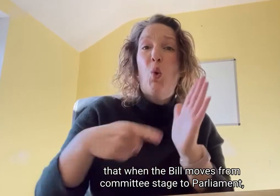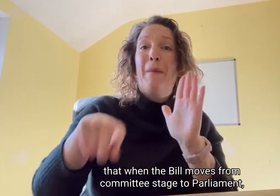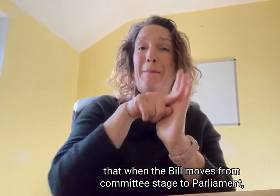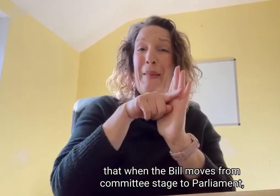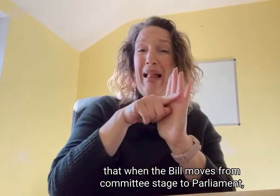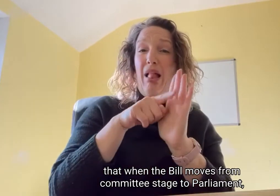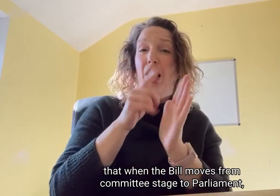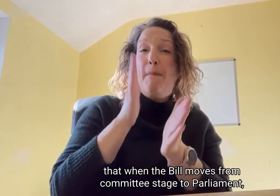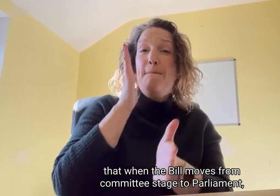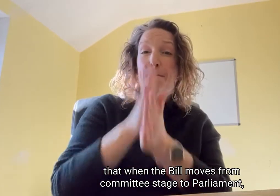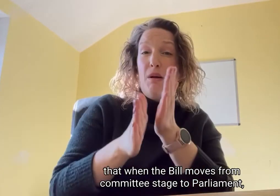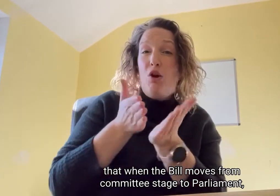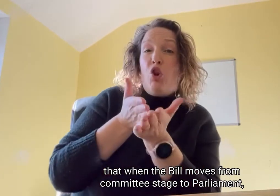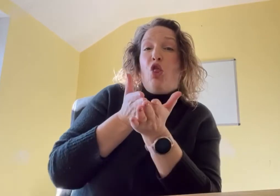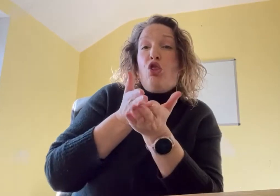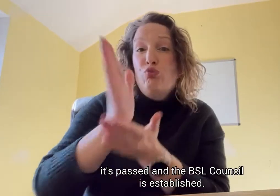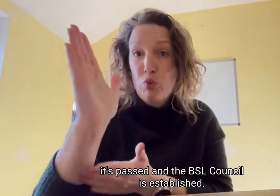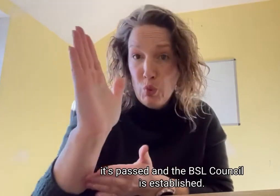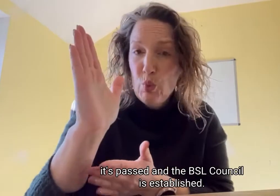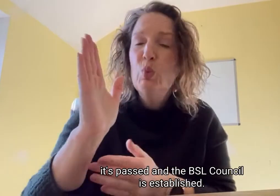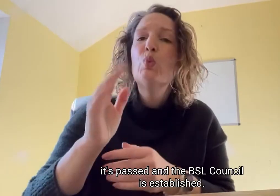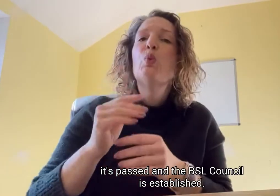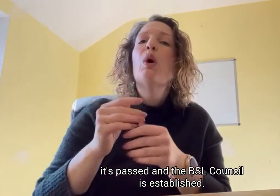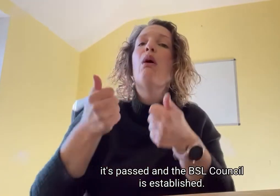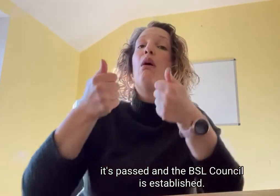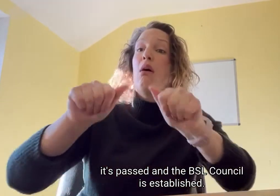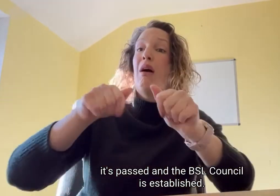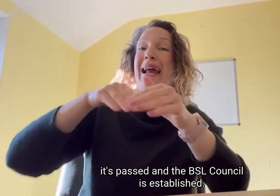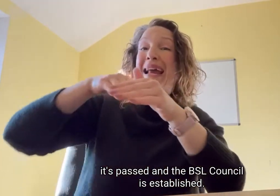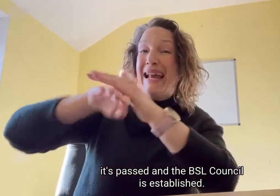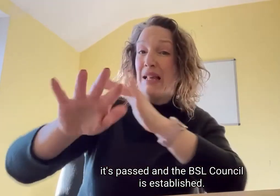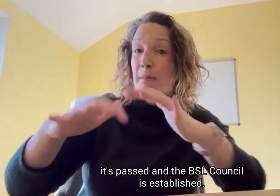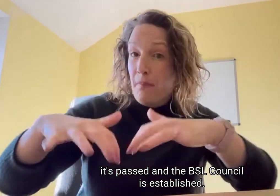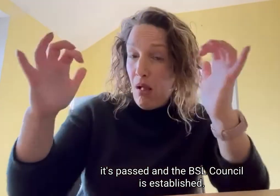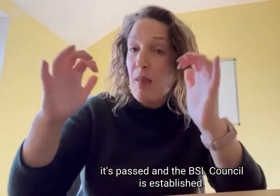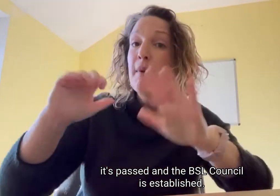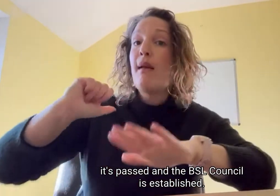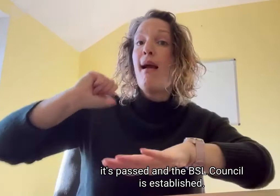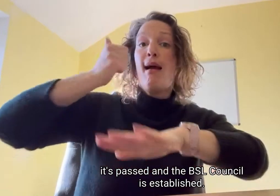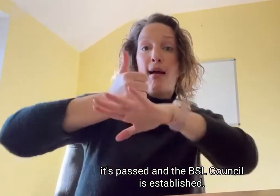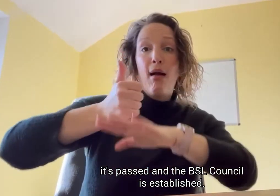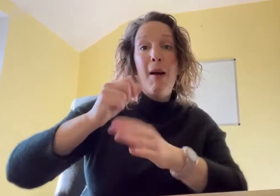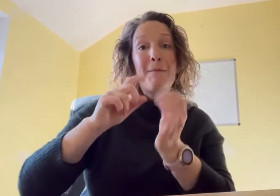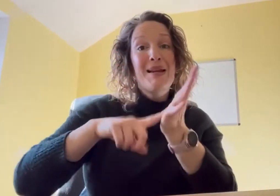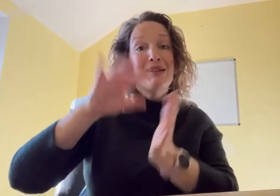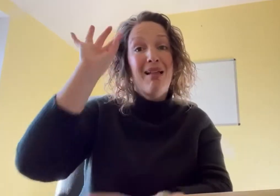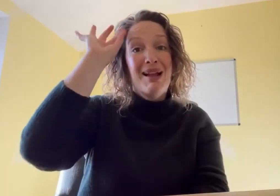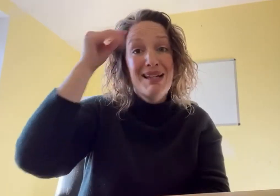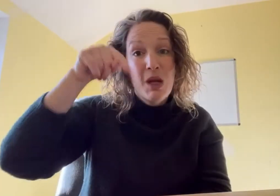committee stage to Parliament, it's passed and the BSL Council is established.